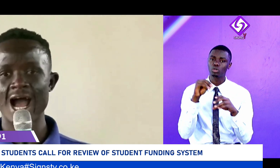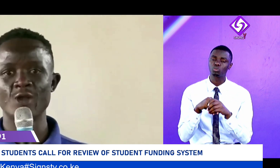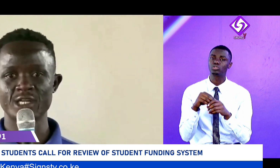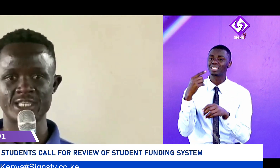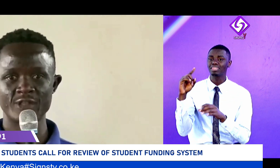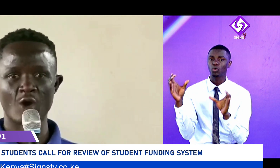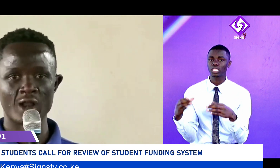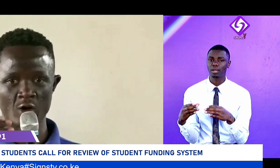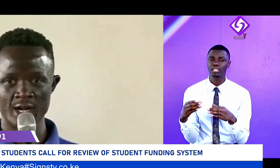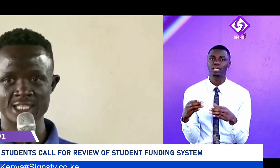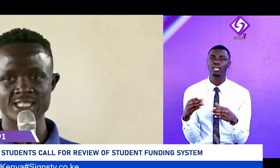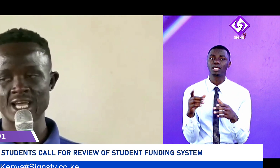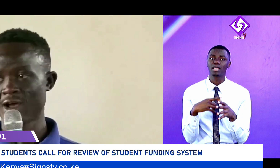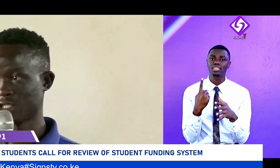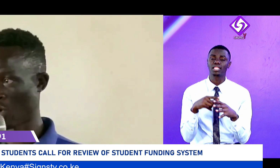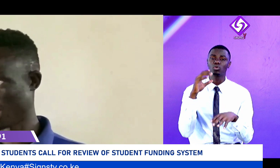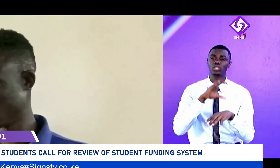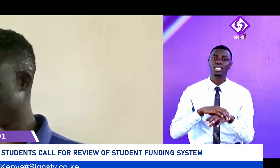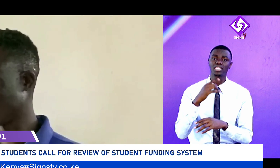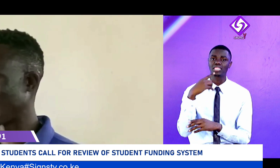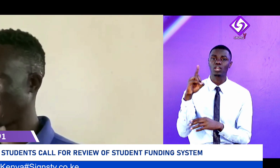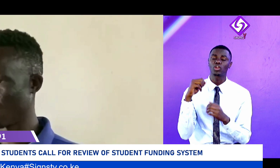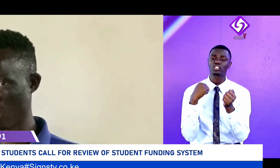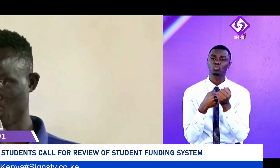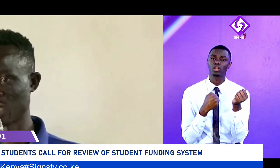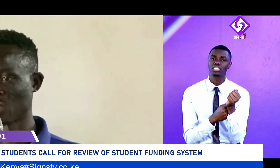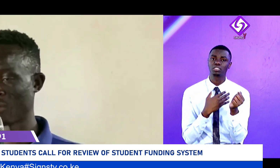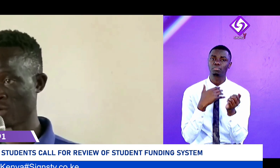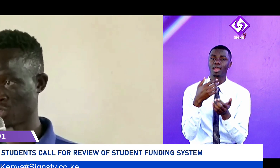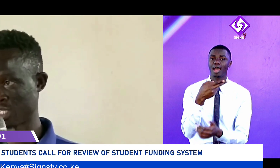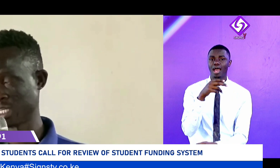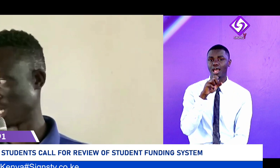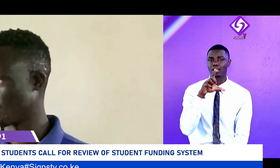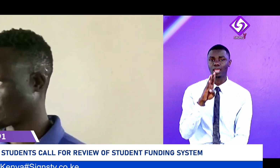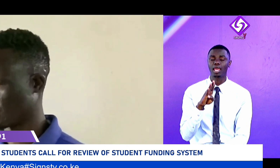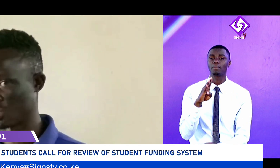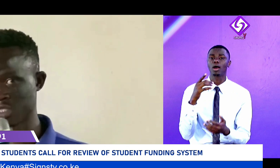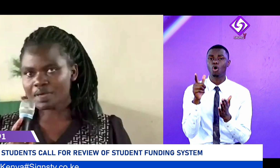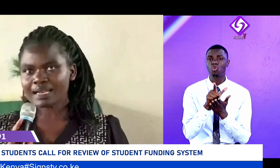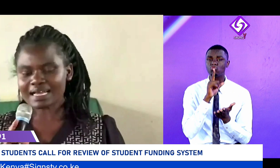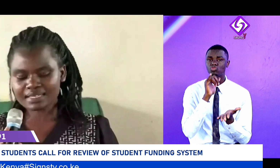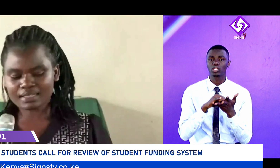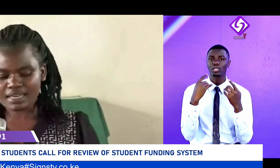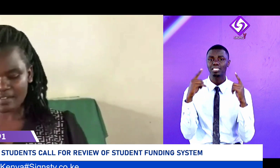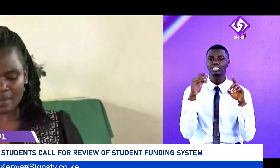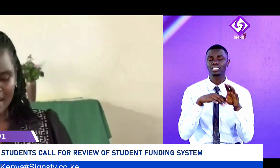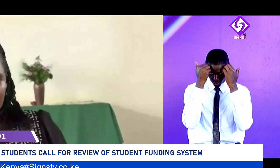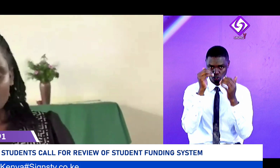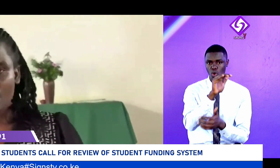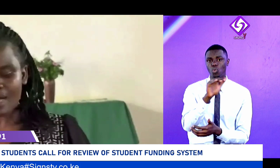and we receive the correct scholarships and help loans so that we can be able to succeed in our education. We are asking the government